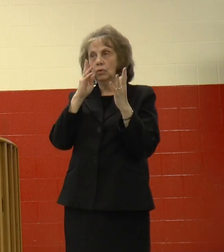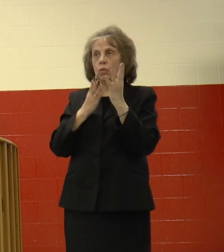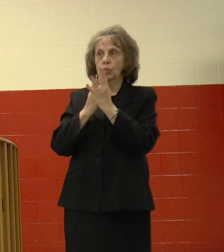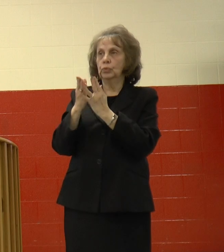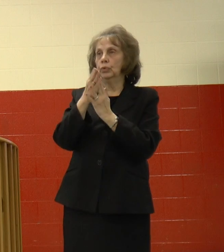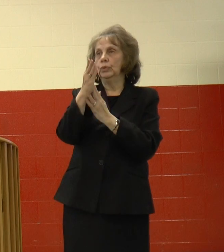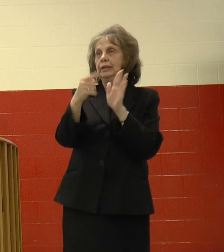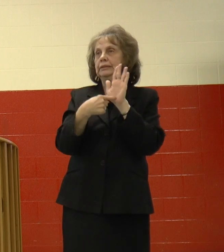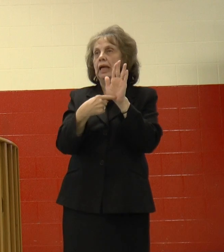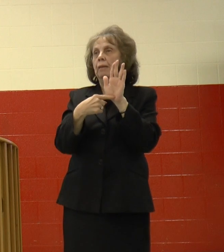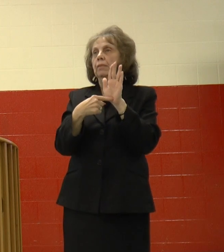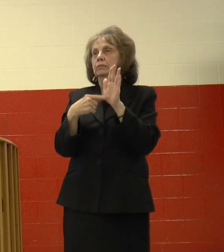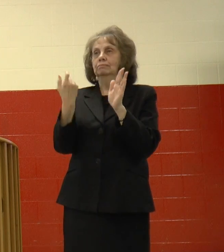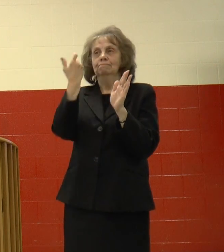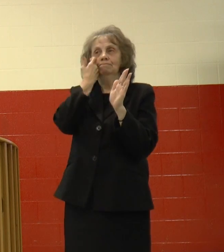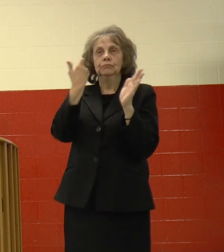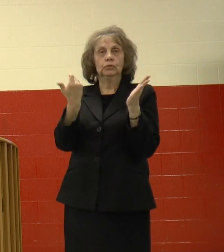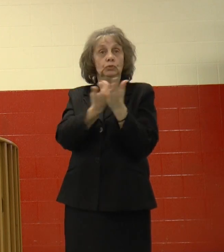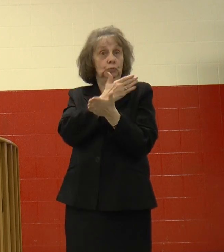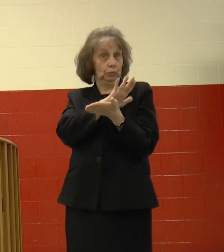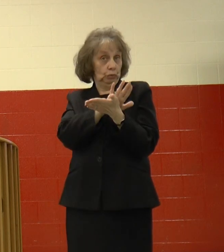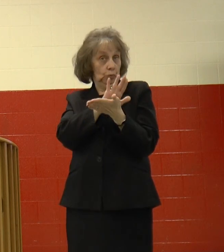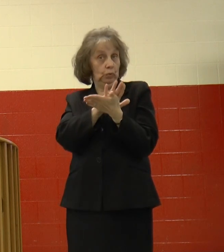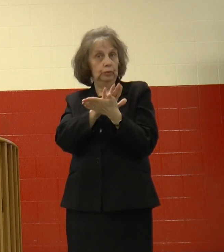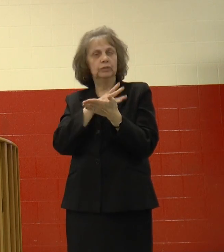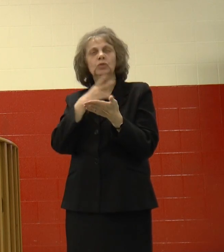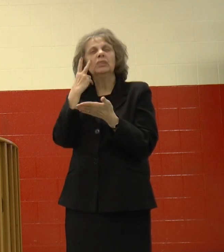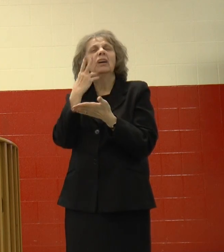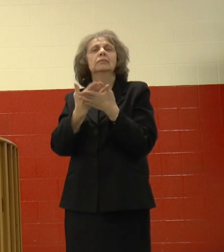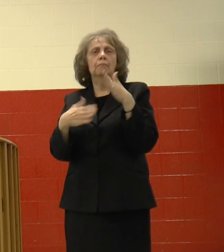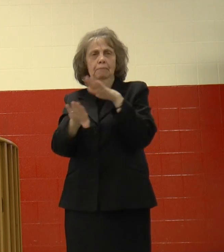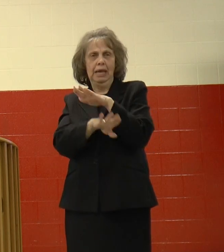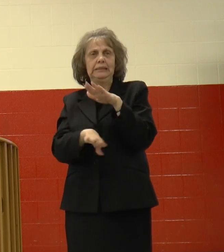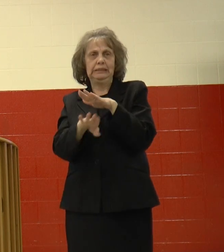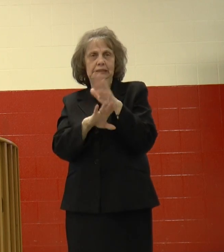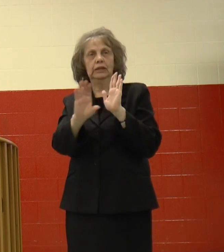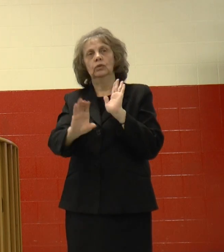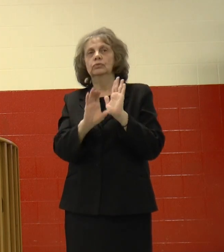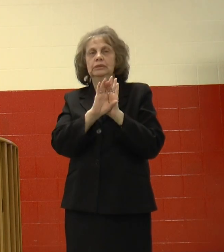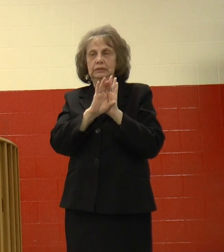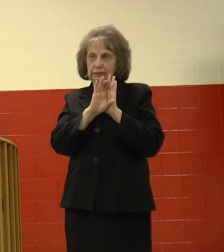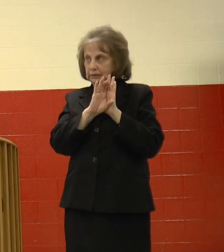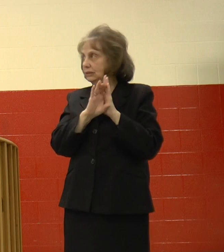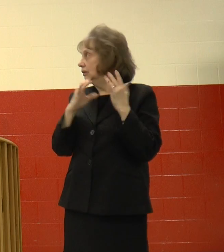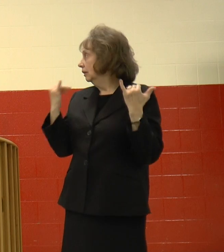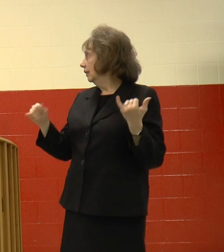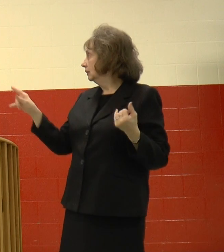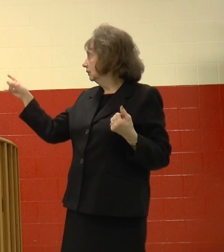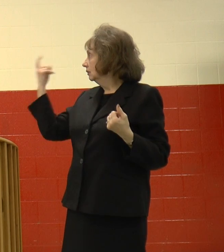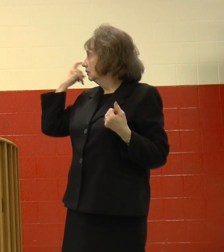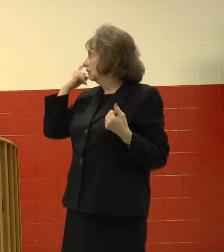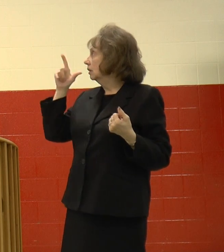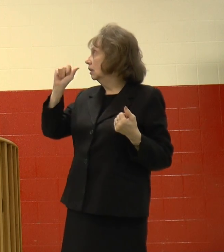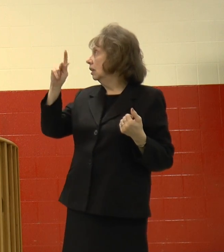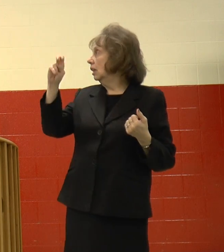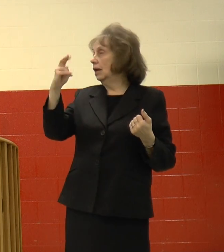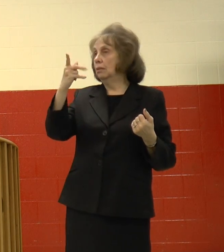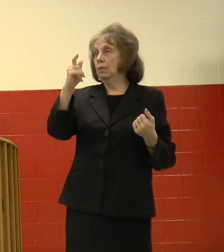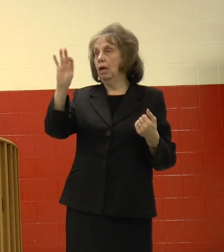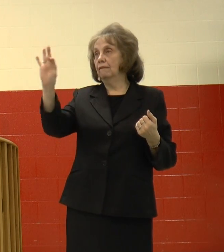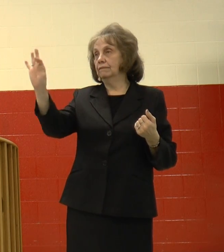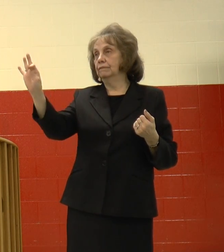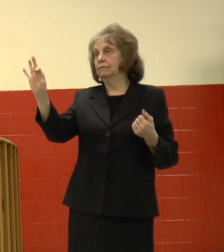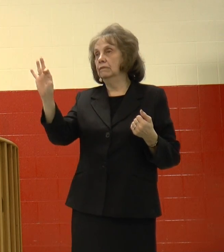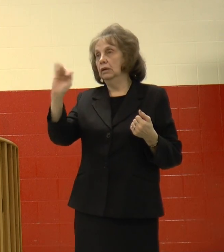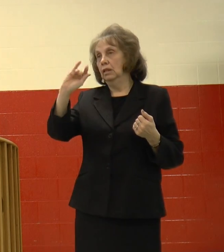couple examples of 21st century schools now that we've gone over some of the basics, some of the characteristics. This is the Lake Bluff Elementary School,